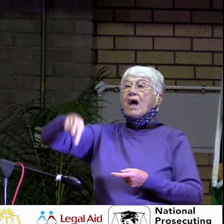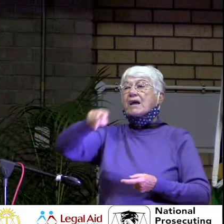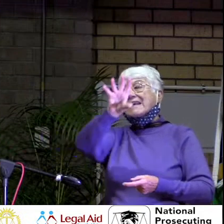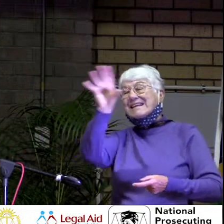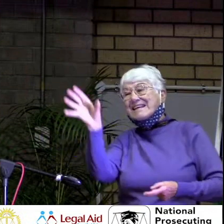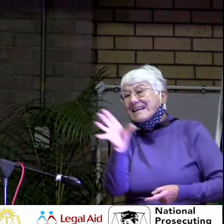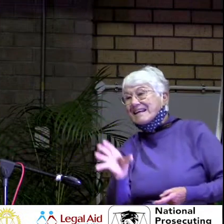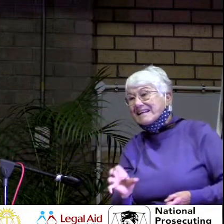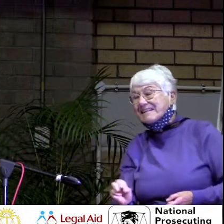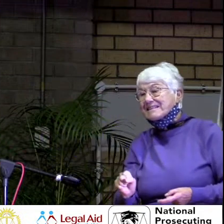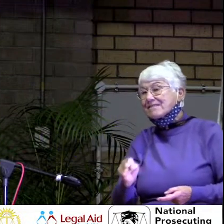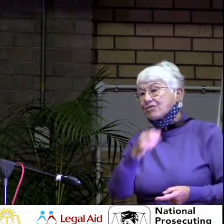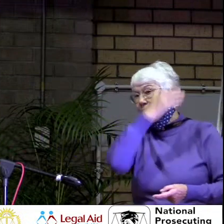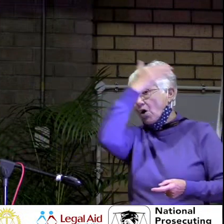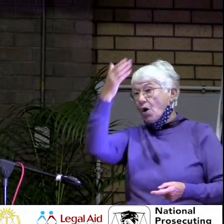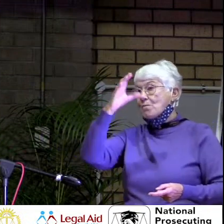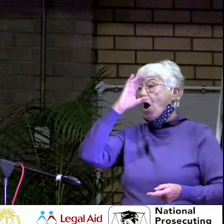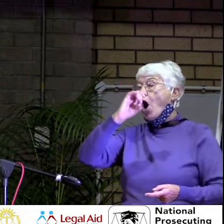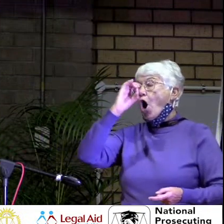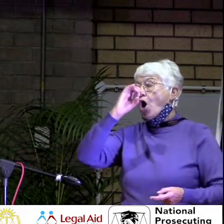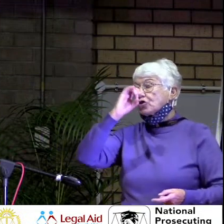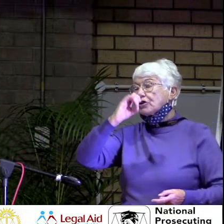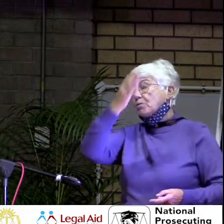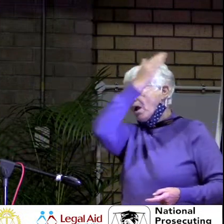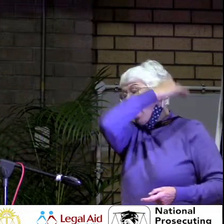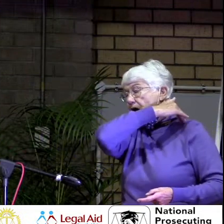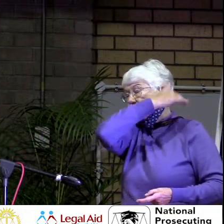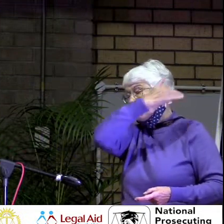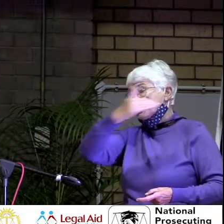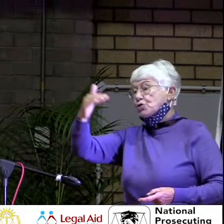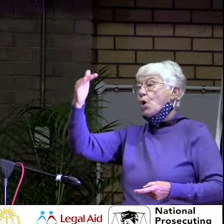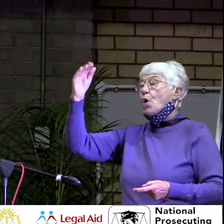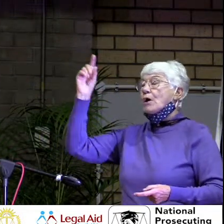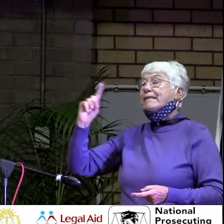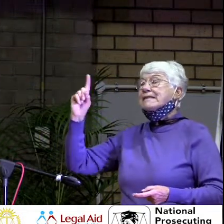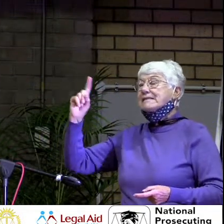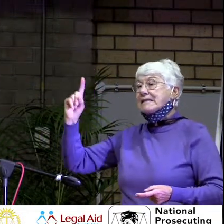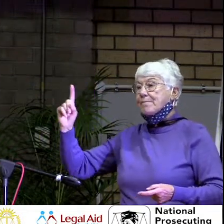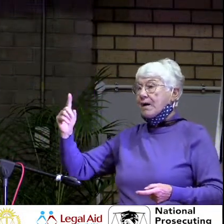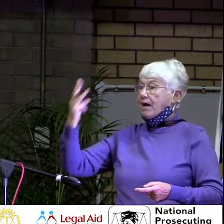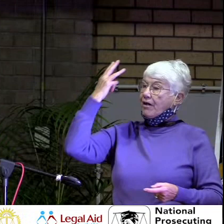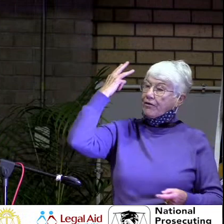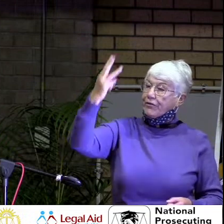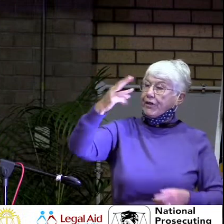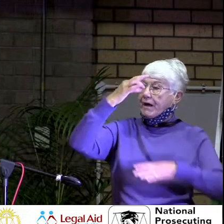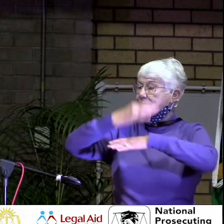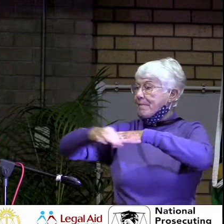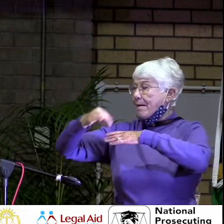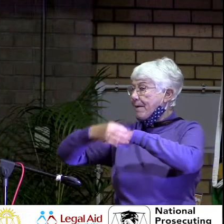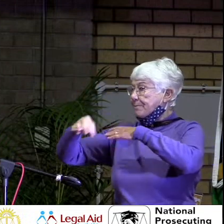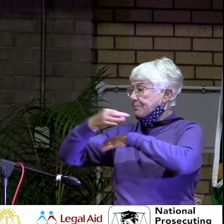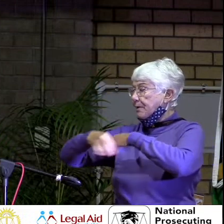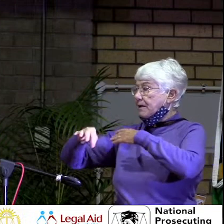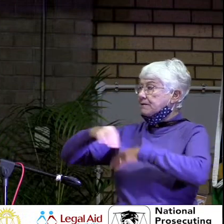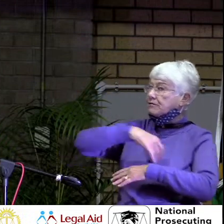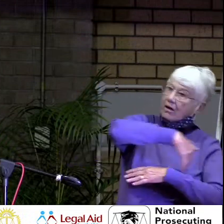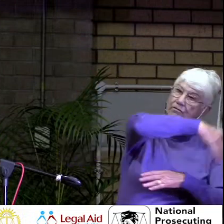to December last year, so that's 3 months, in that 3 months, so not for Delft, but for the whole of South